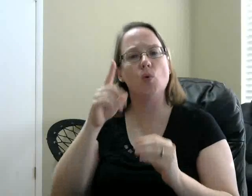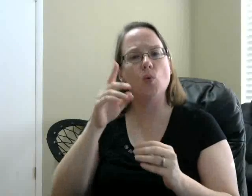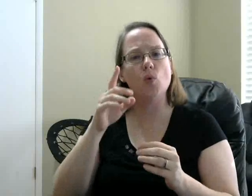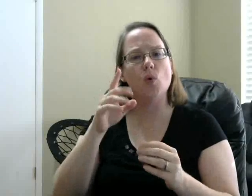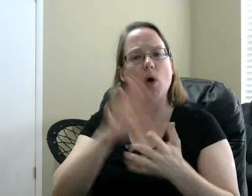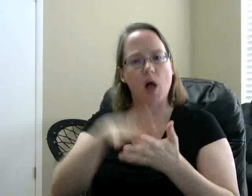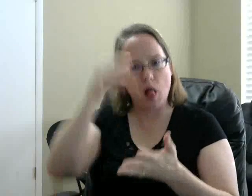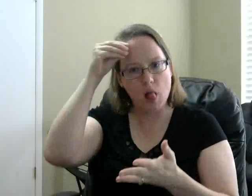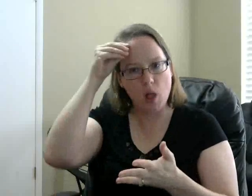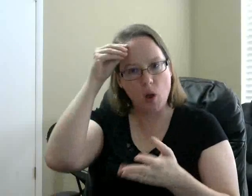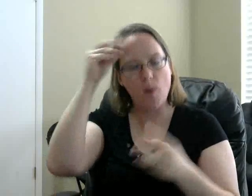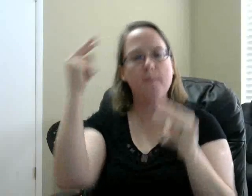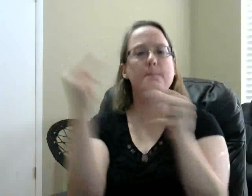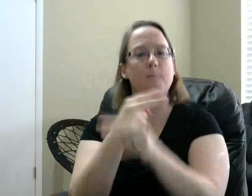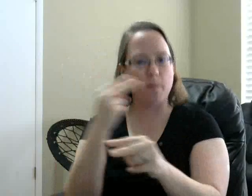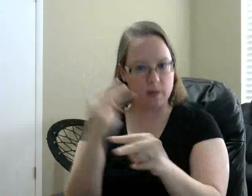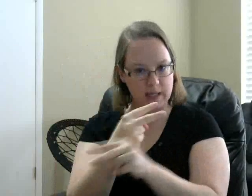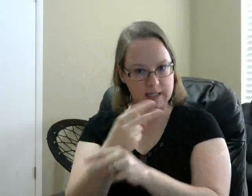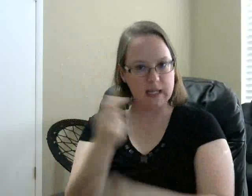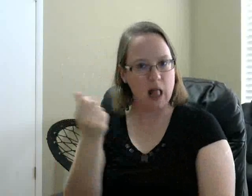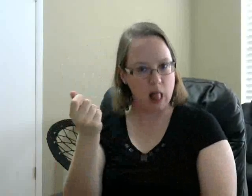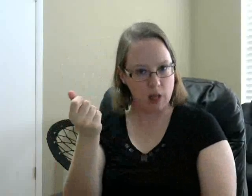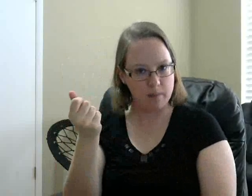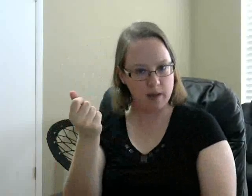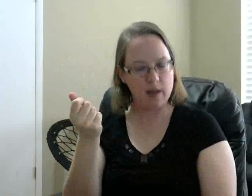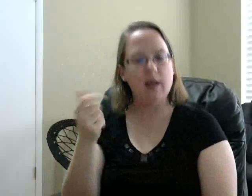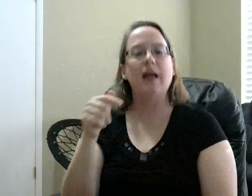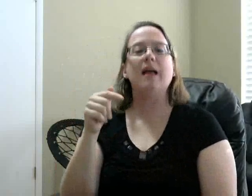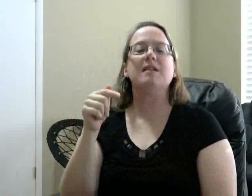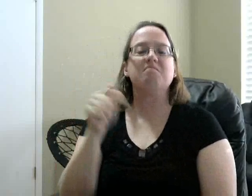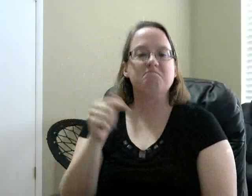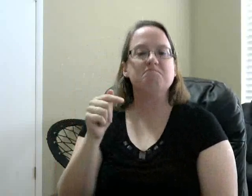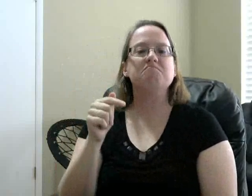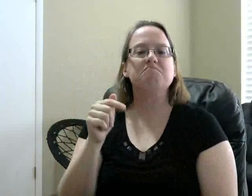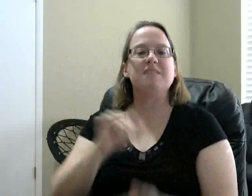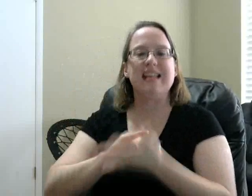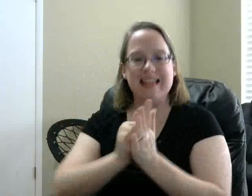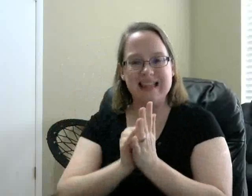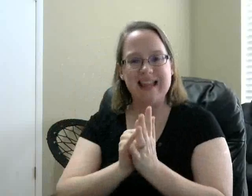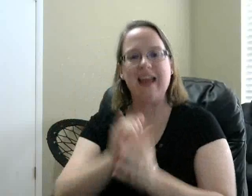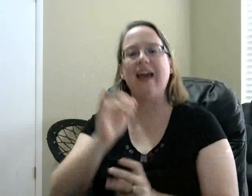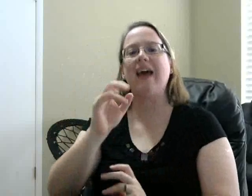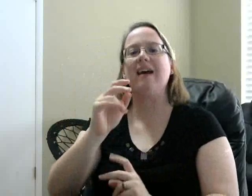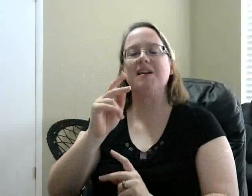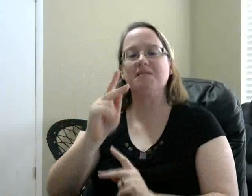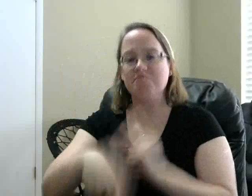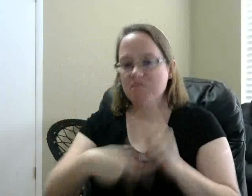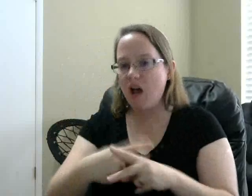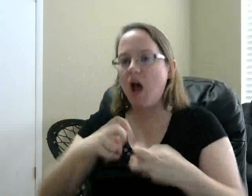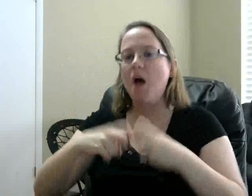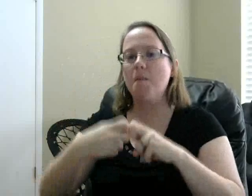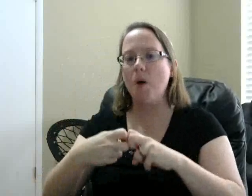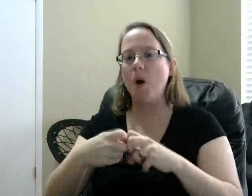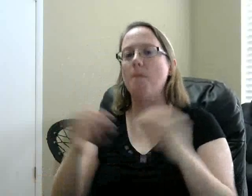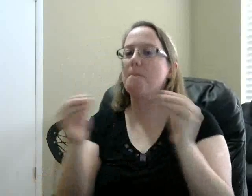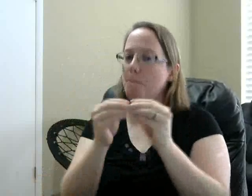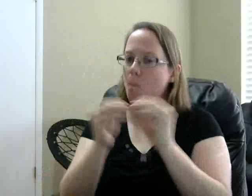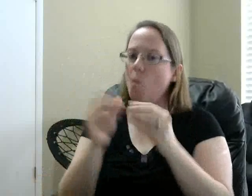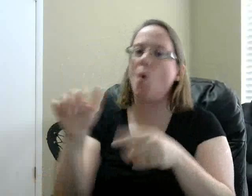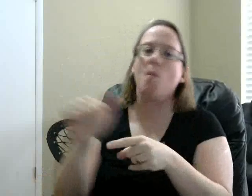a little bit. But these types of problems are, when you're getting started off in mathematics, these kind of require the most practice, and to some degree you have to